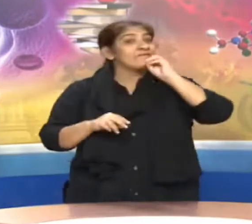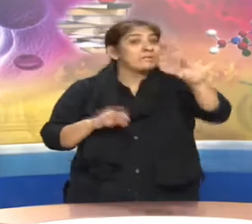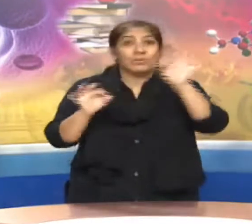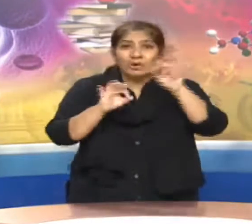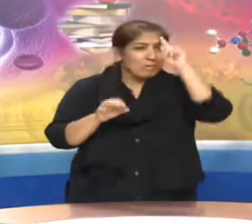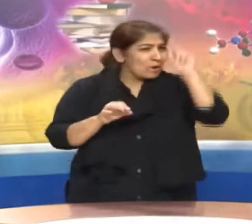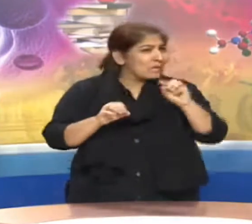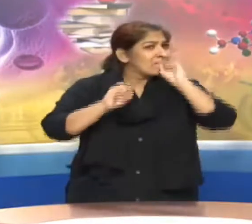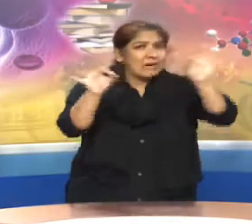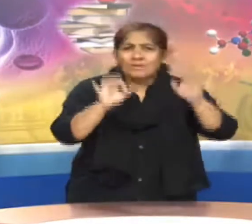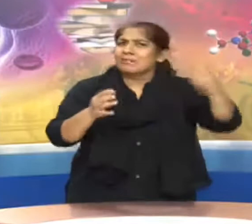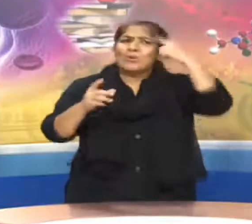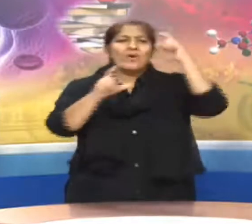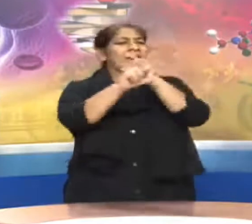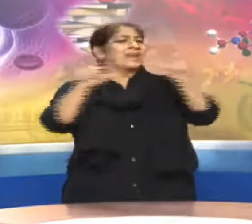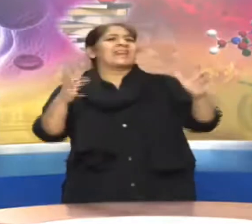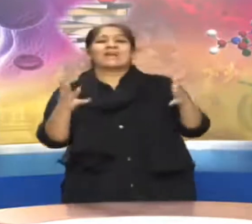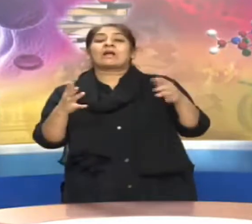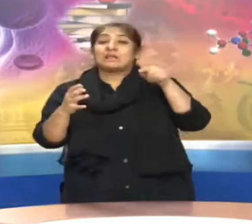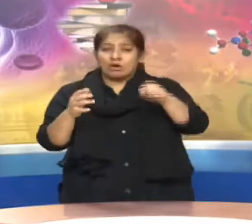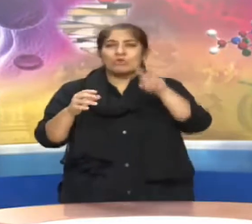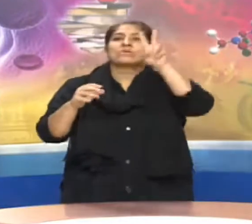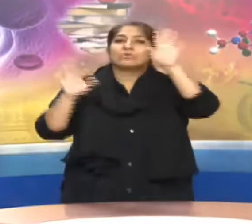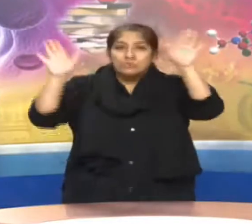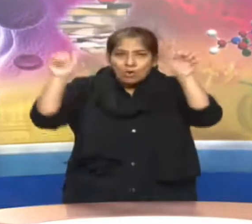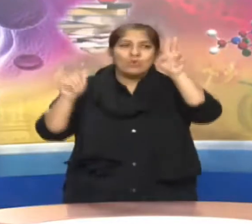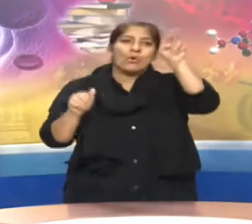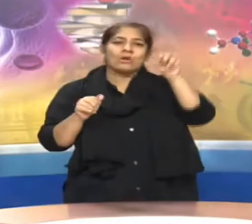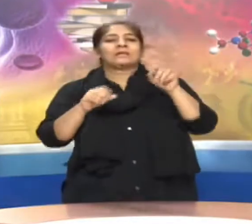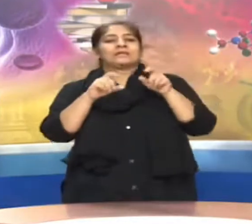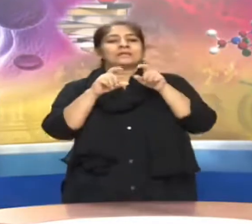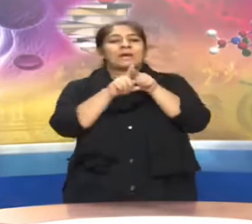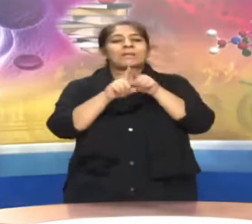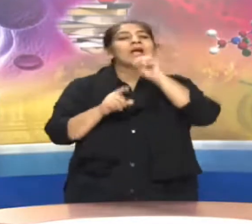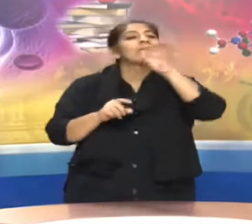So clear information makes our communication effective.